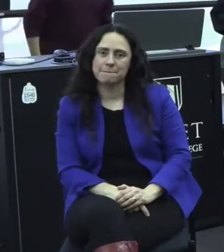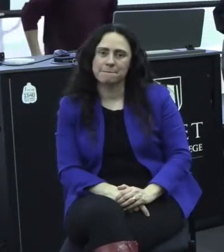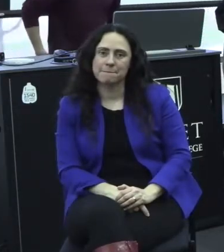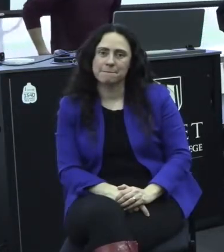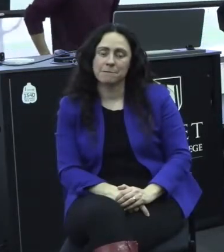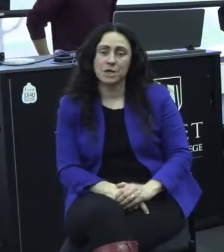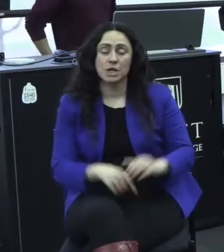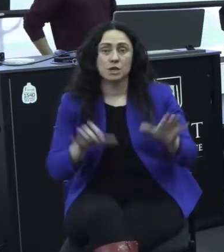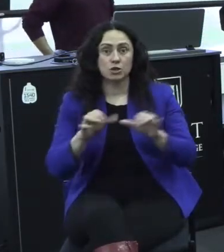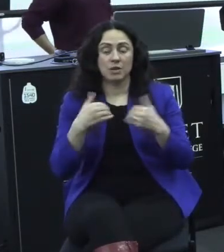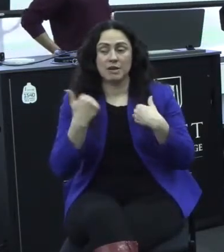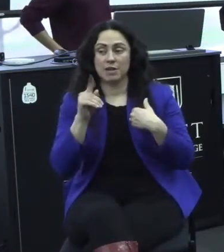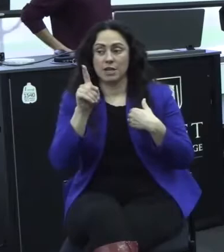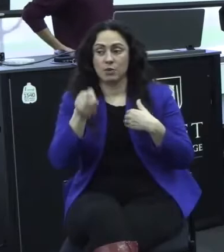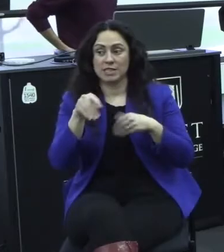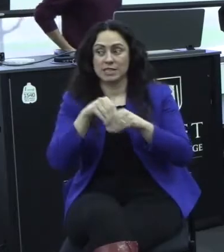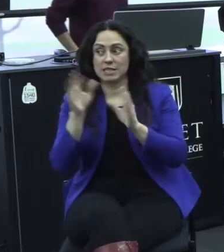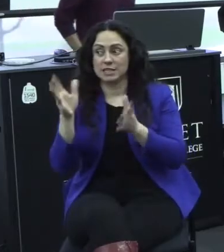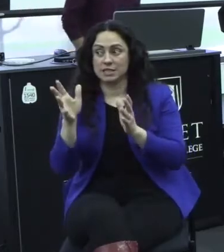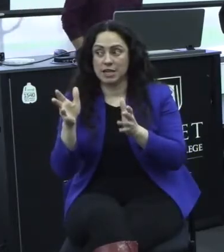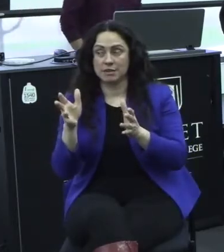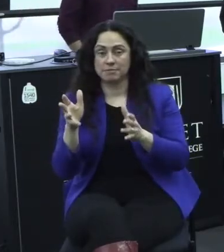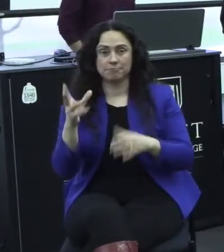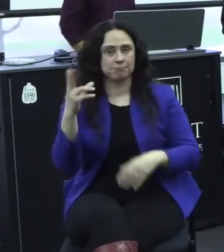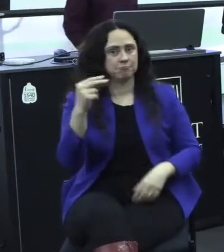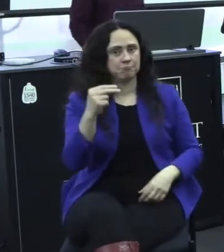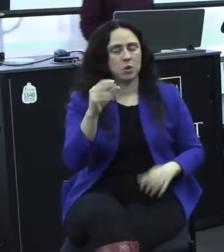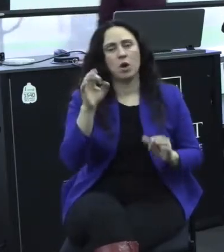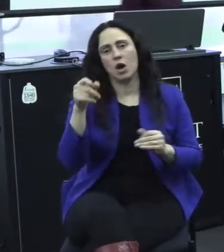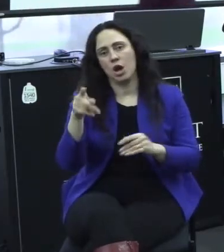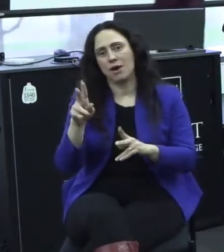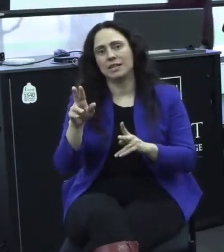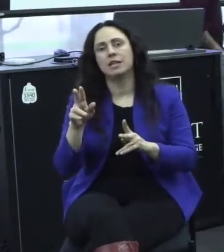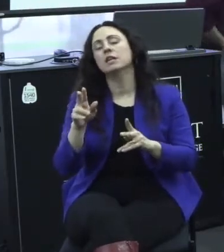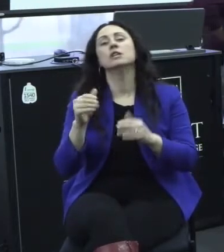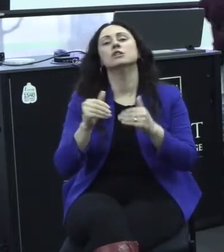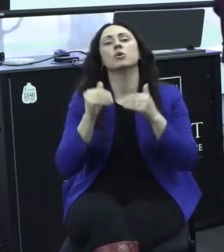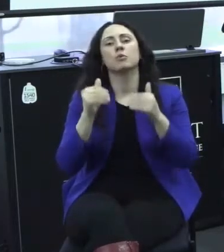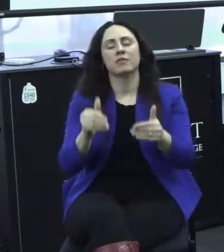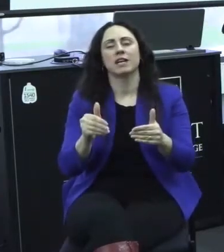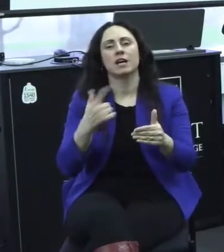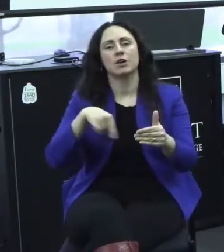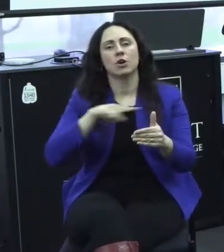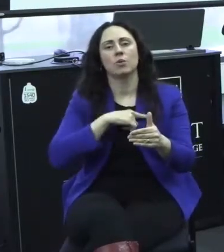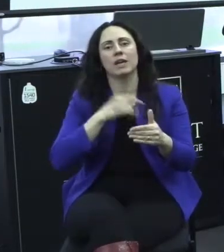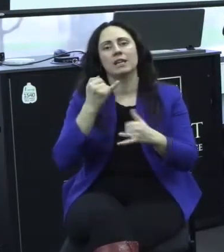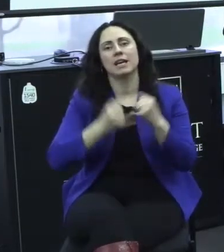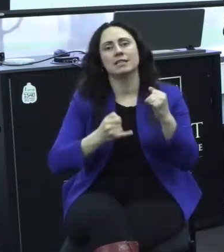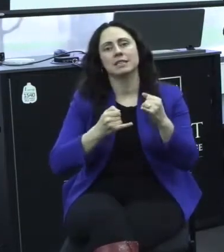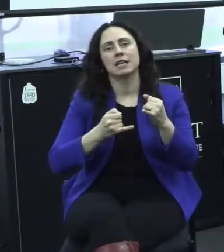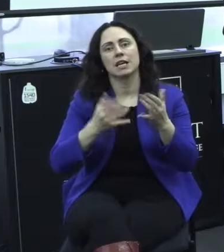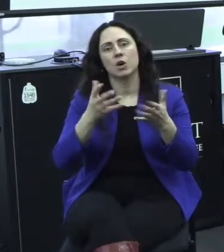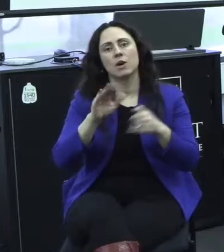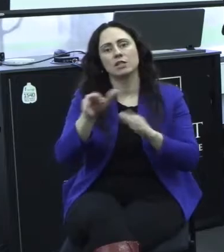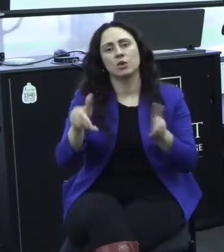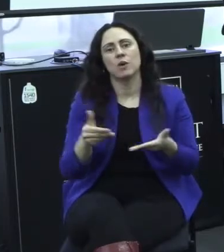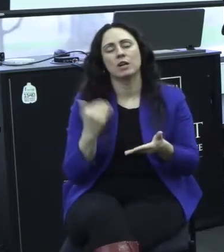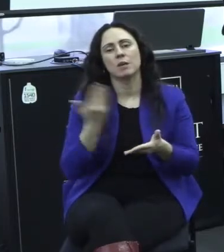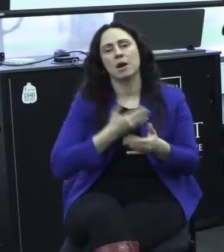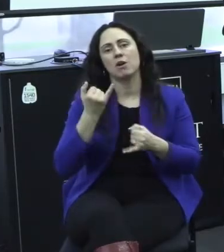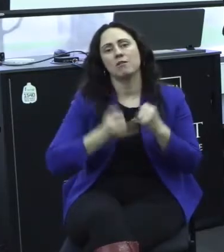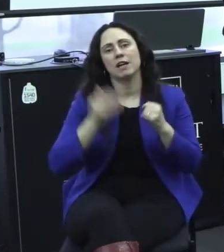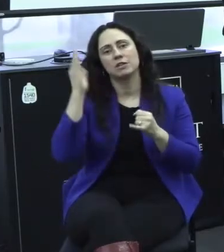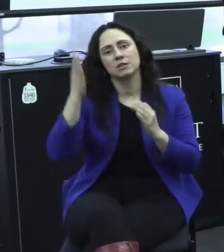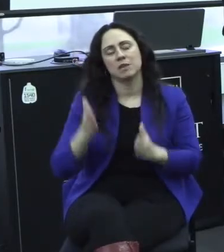And do we have any questions in the chat? No? All right. So moving on, we would lastly like to welcome our final